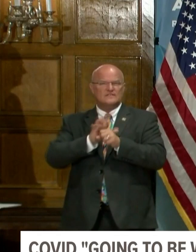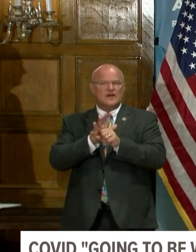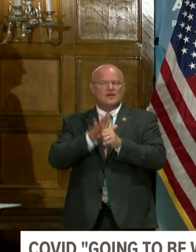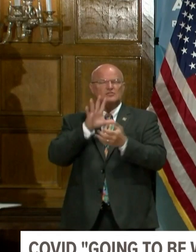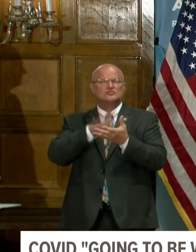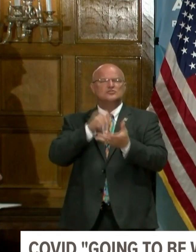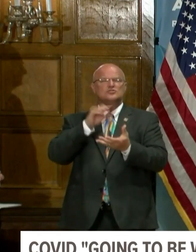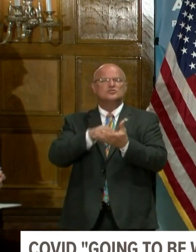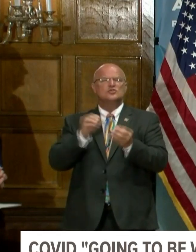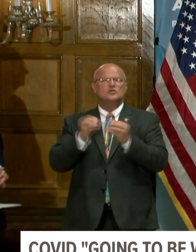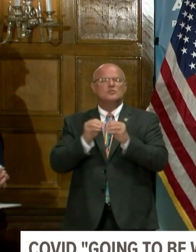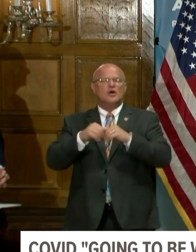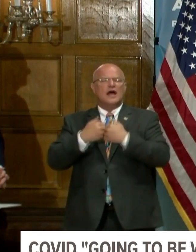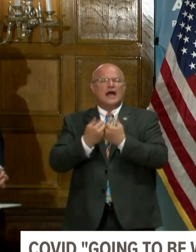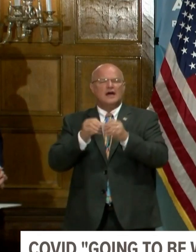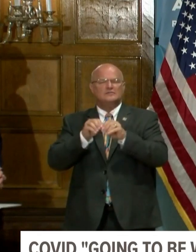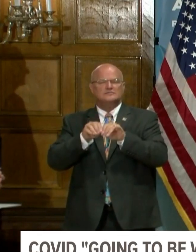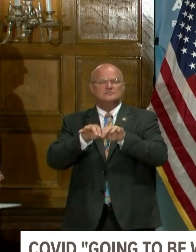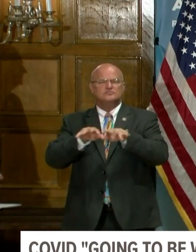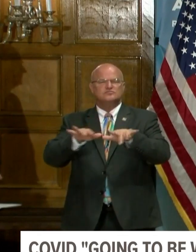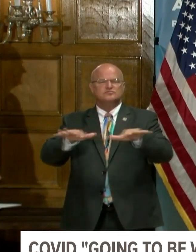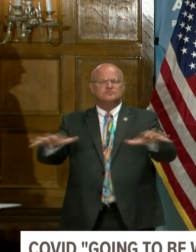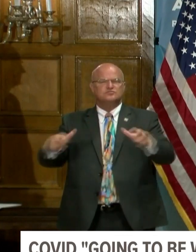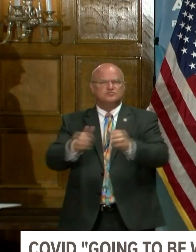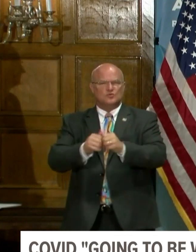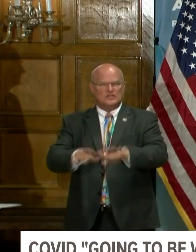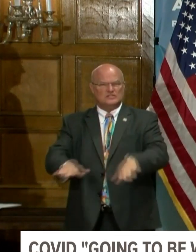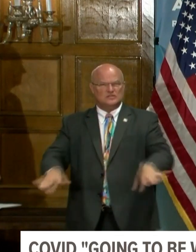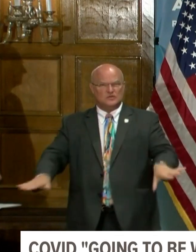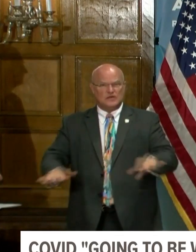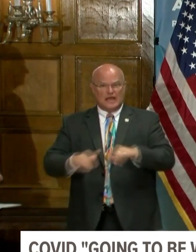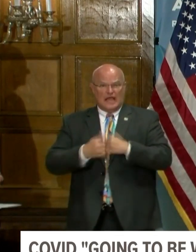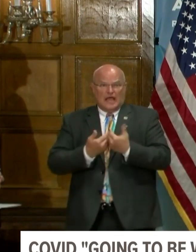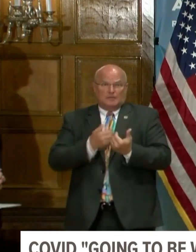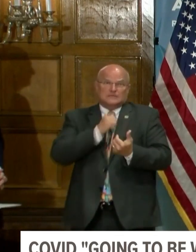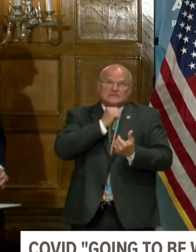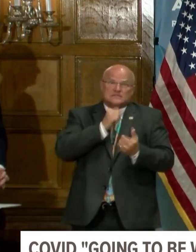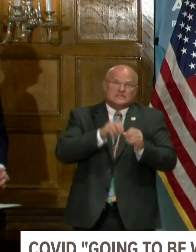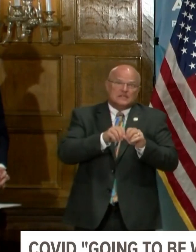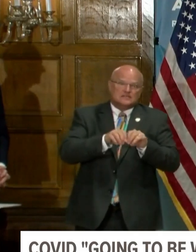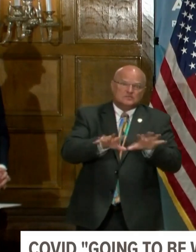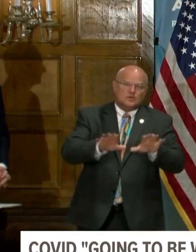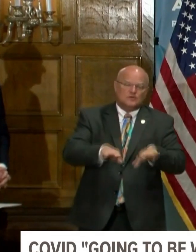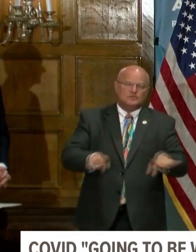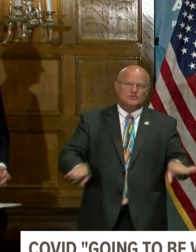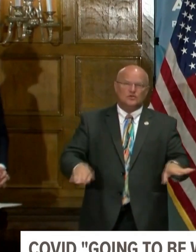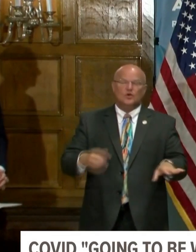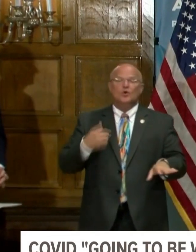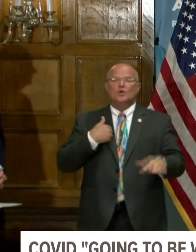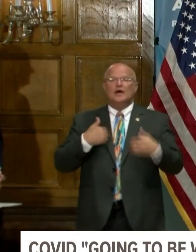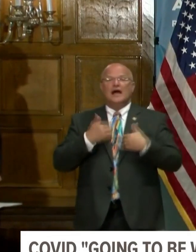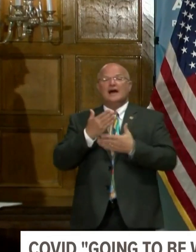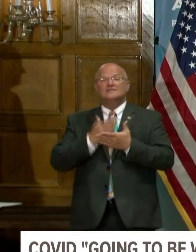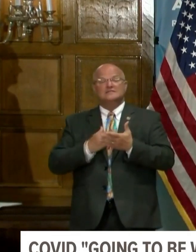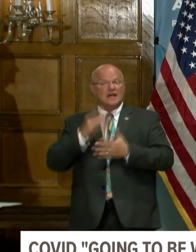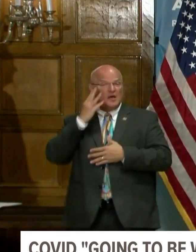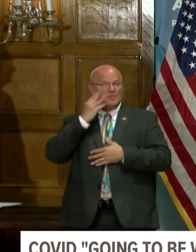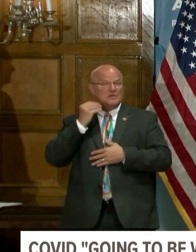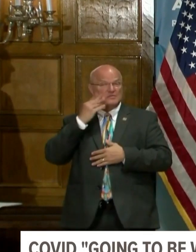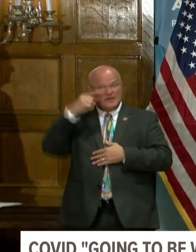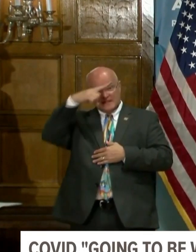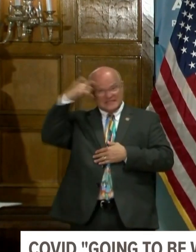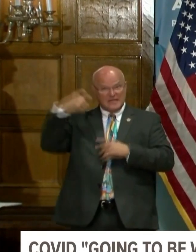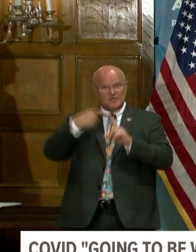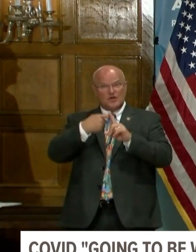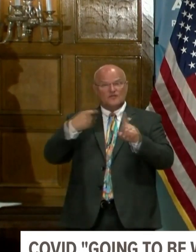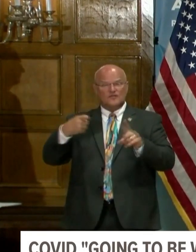more, particularly about how it is spread among children, how maybe it's not spread among children. We'll have some experience this summer